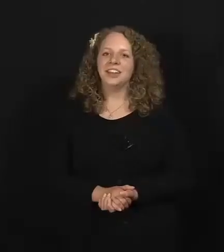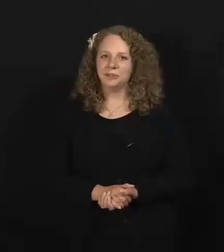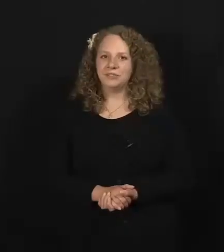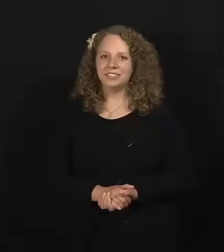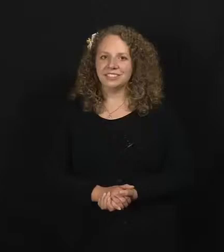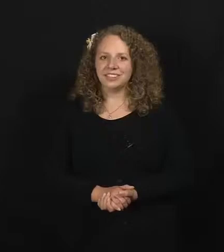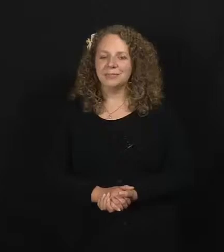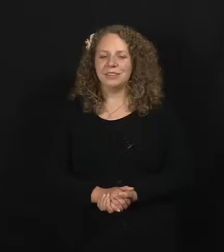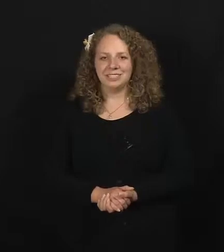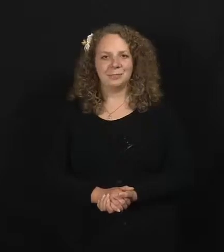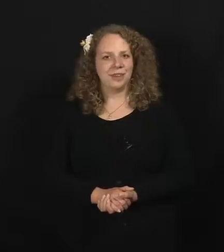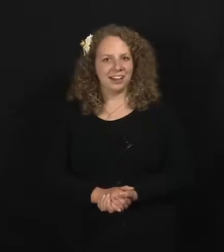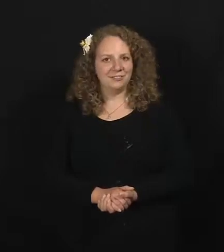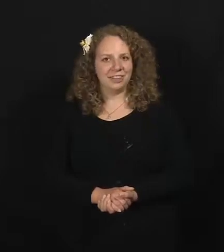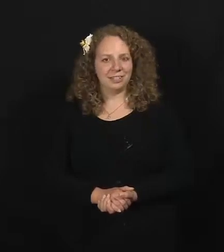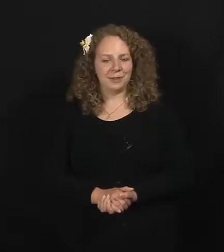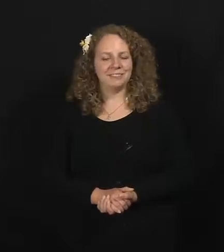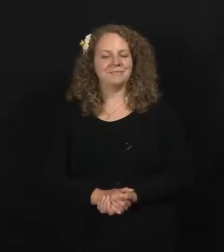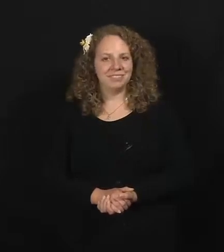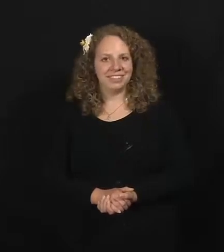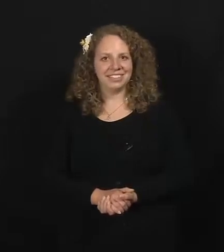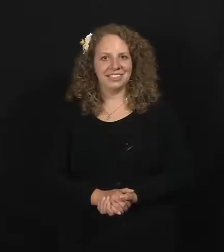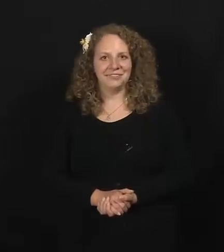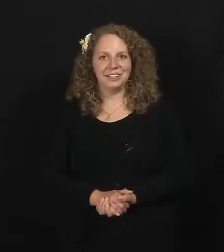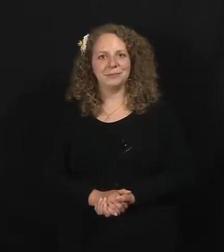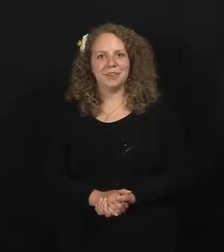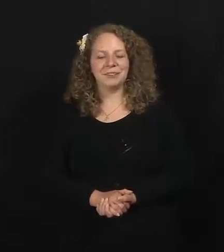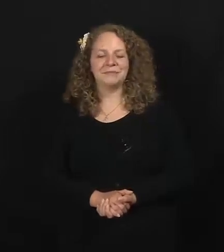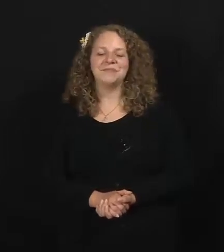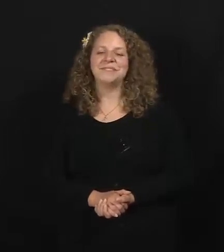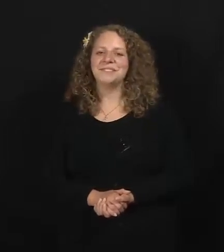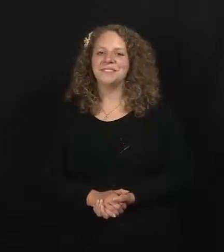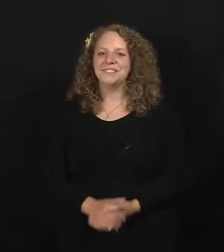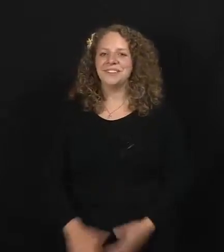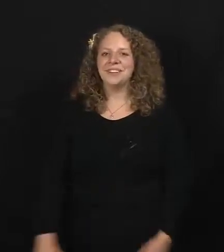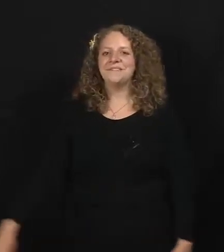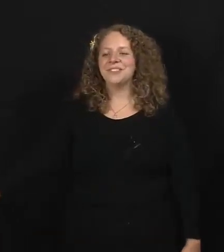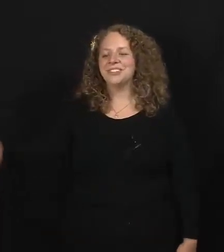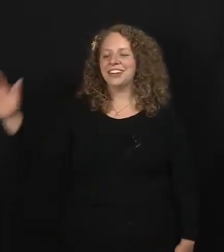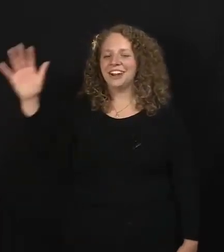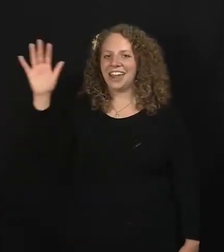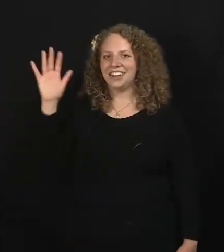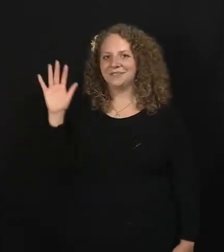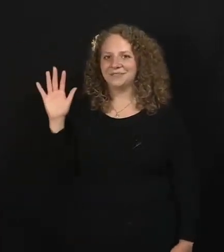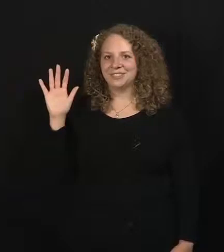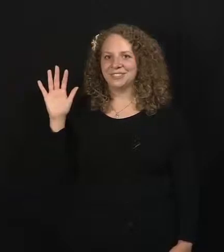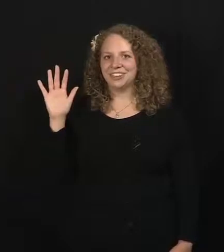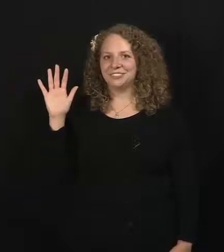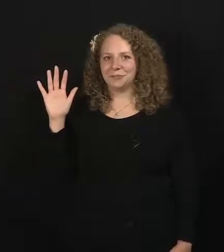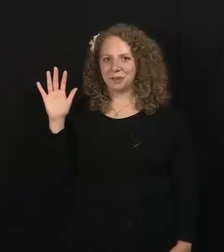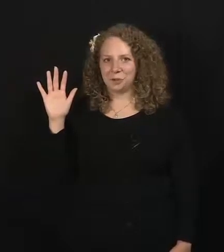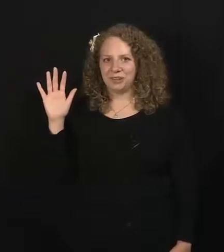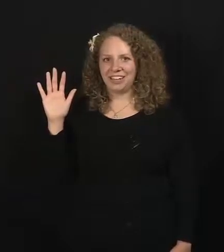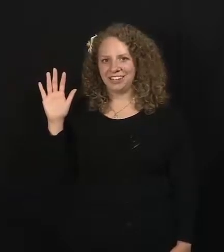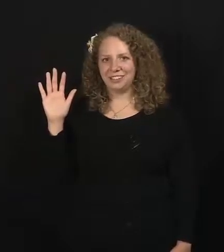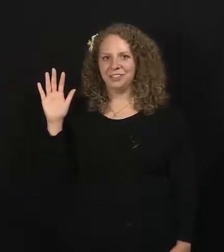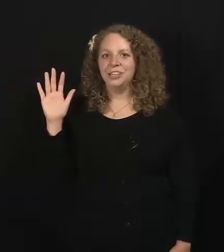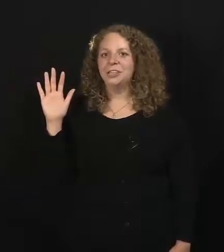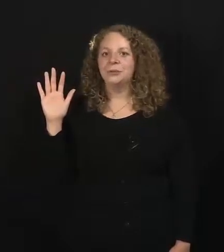Now that we've discussed the basics behind fingerspelling, let's get to fingerspelling. For the letter A, starting from an open hand, you will